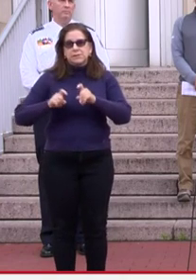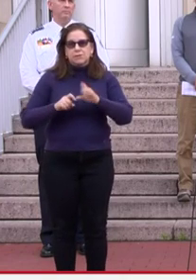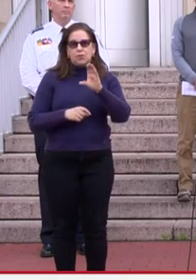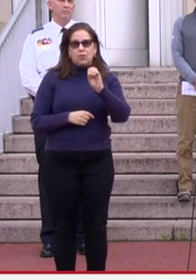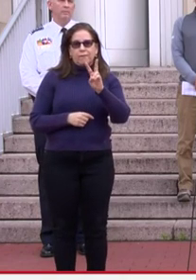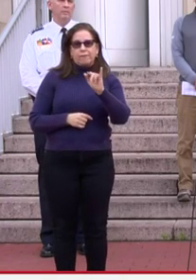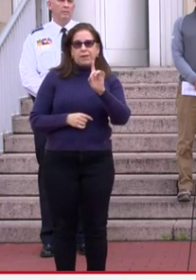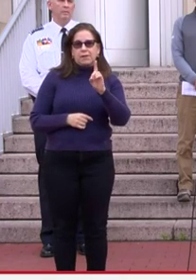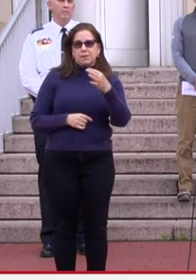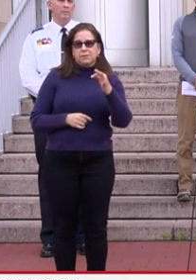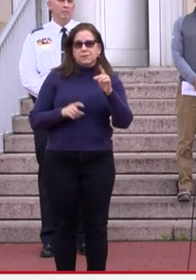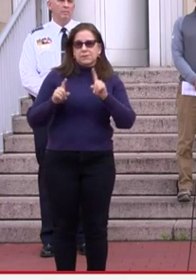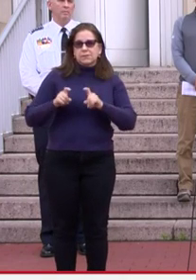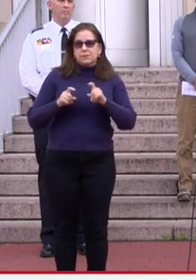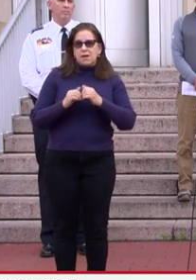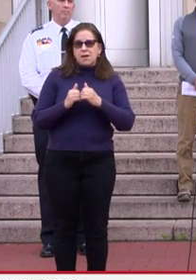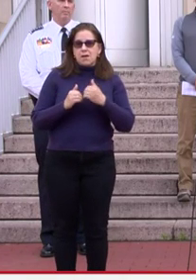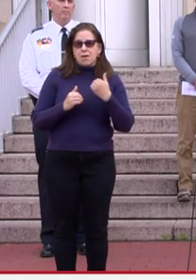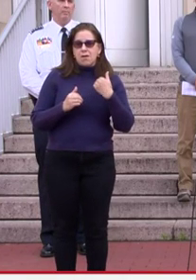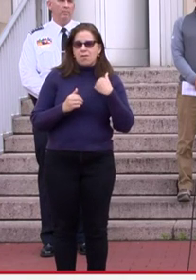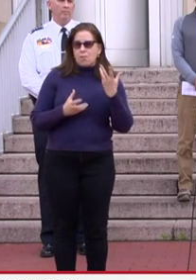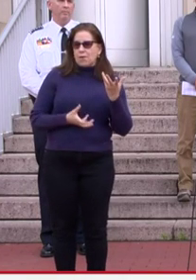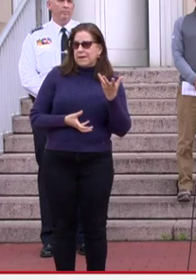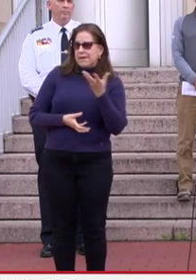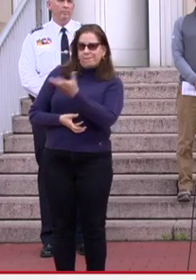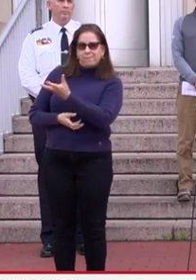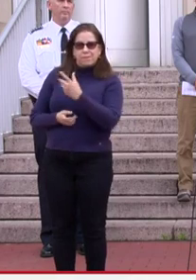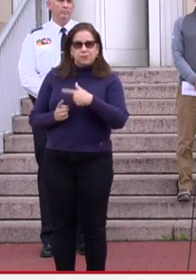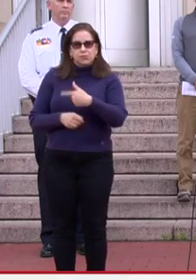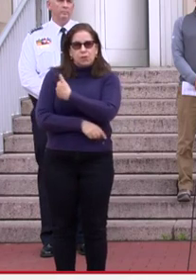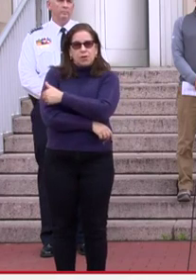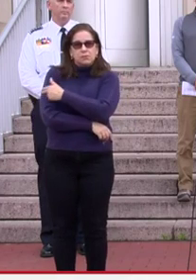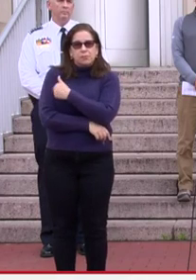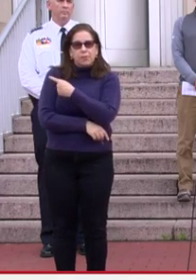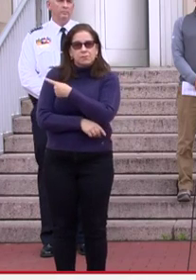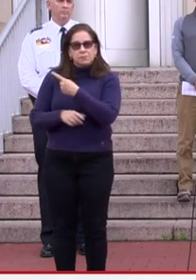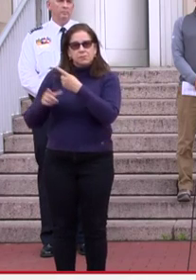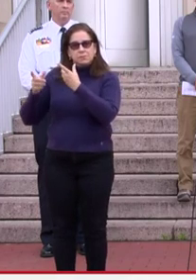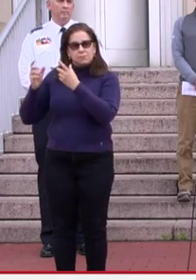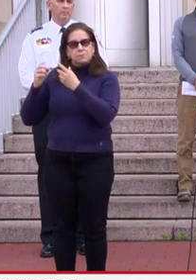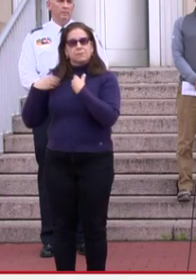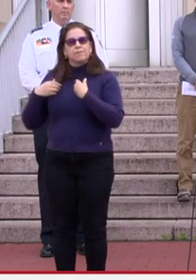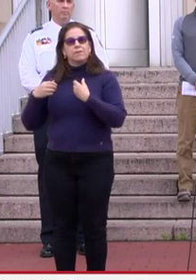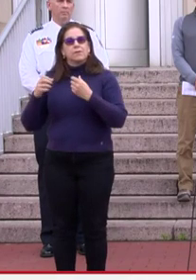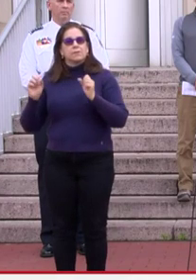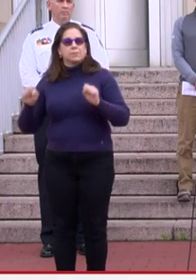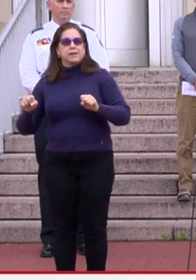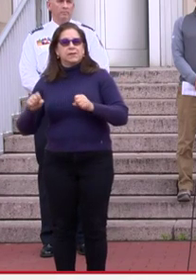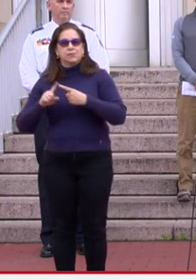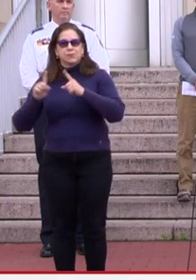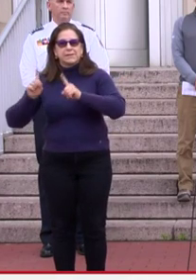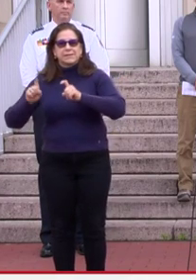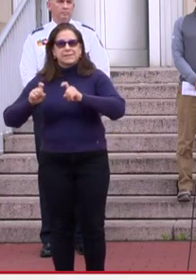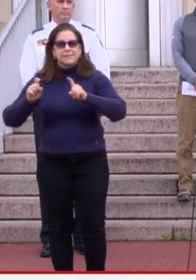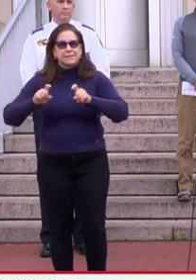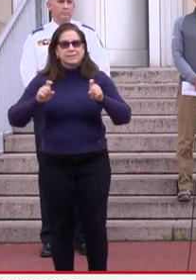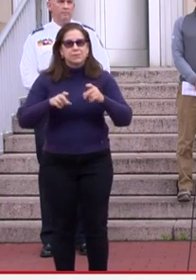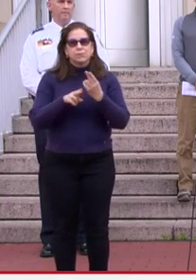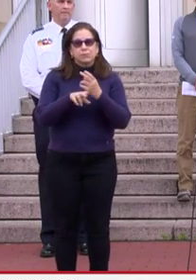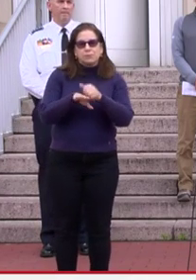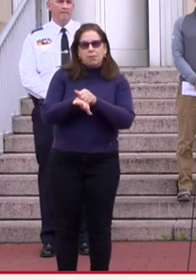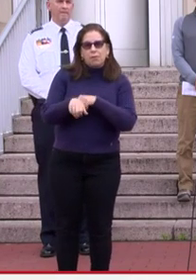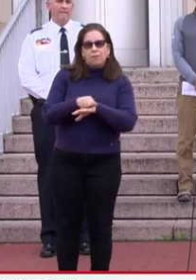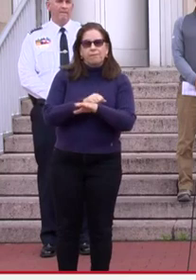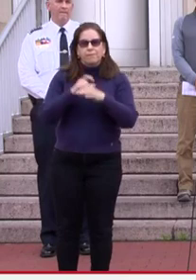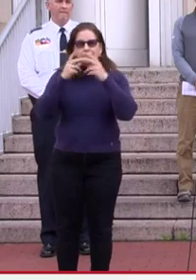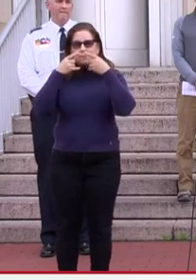will support our hospitals and any local testing that happens. Protective gear not only